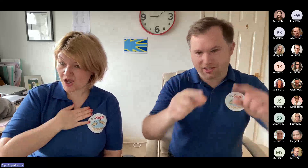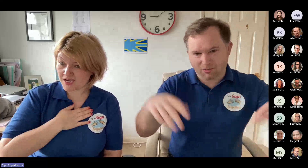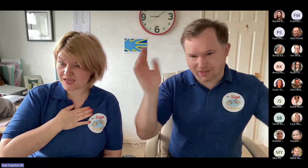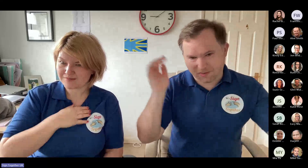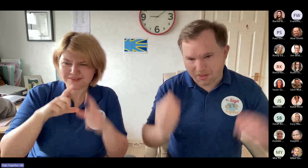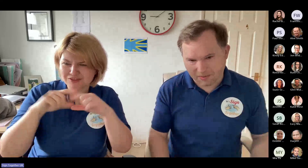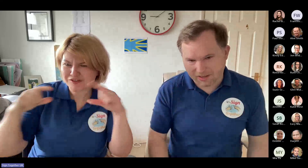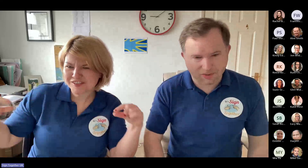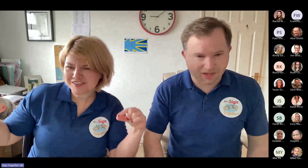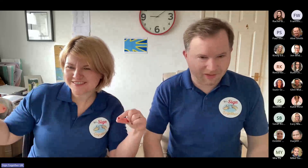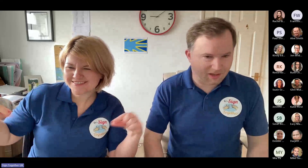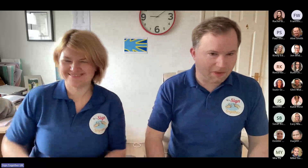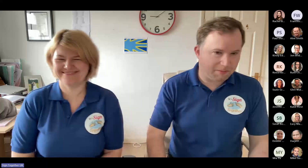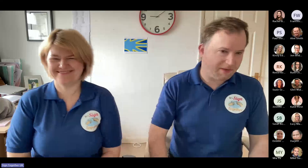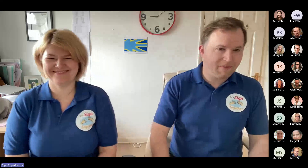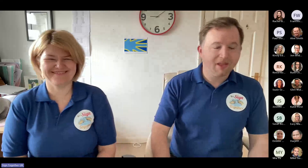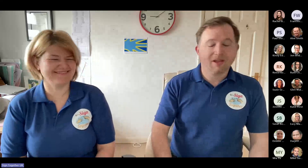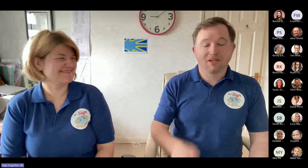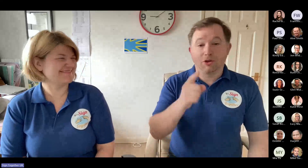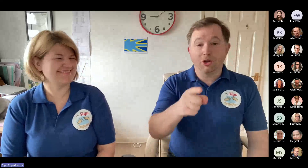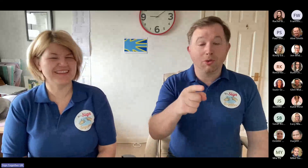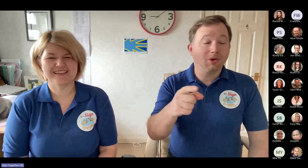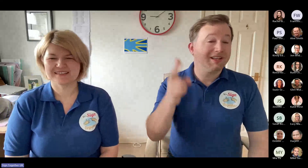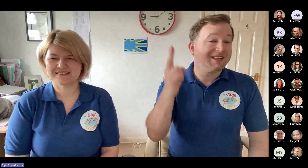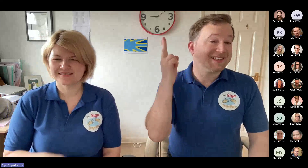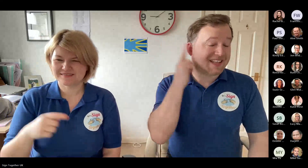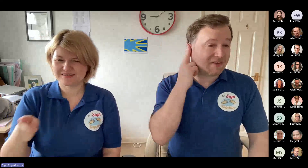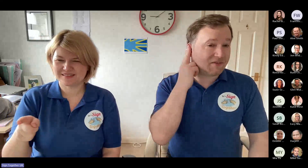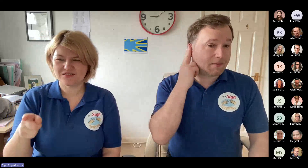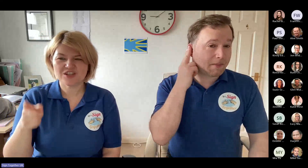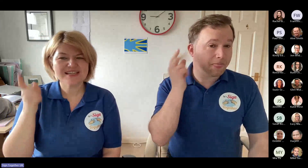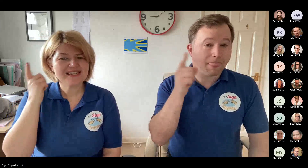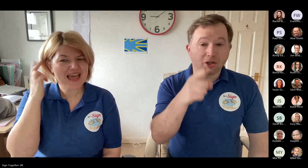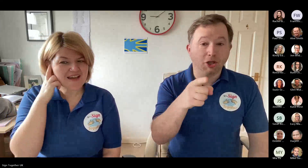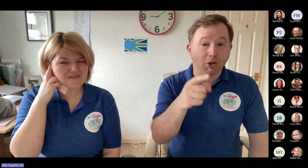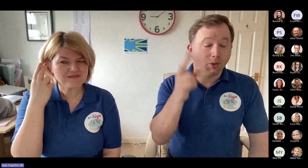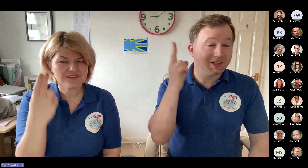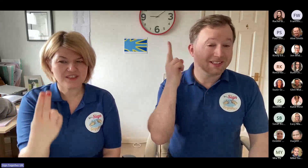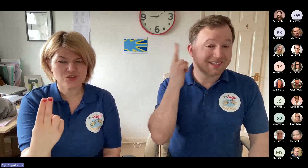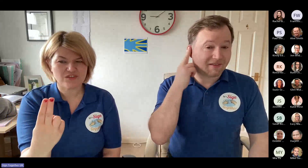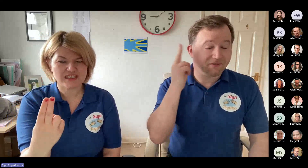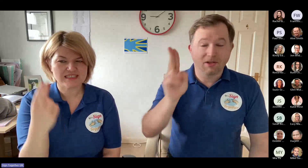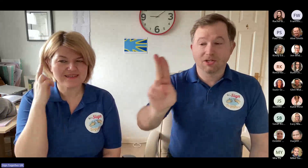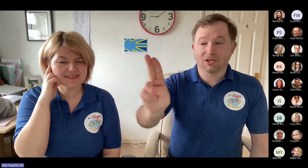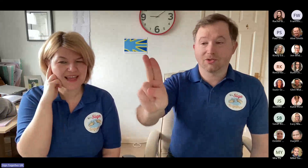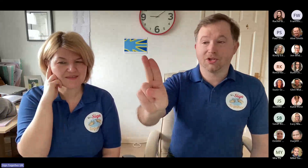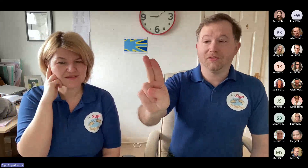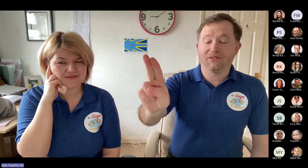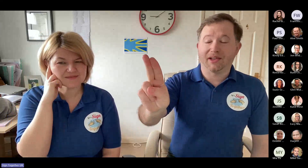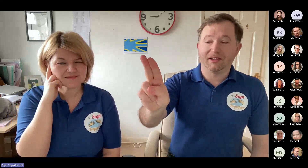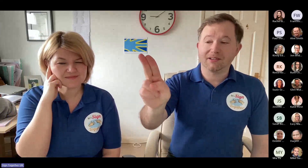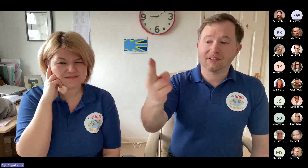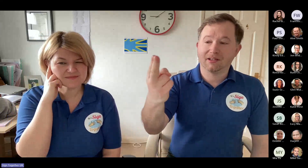sausages or whatever it might be, whatever line might be. So you, deaf. You, deaf. So 2 fingers